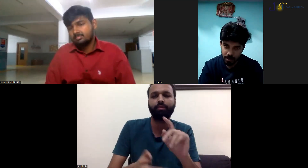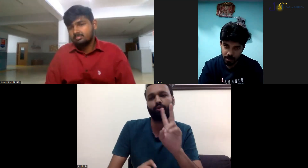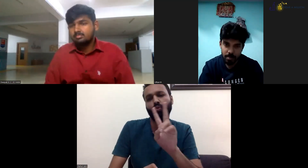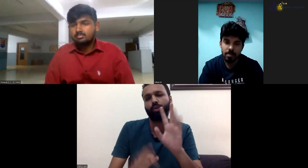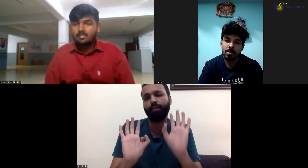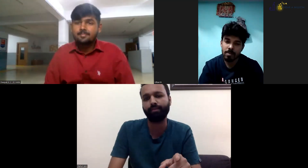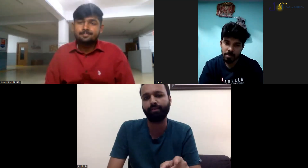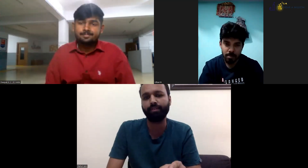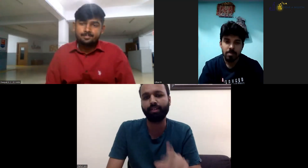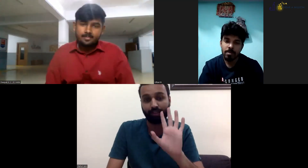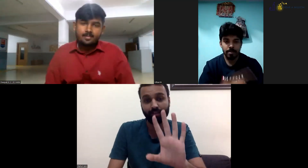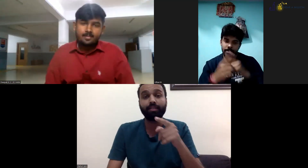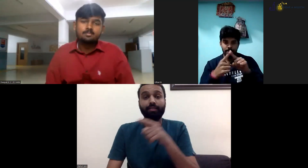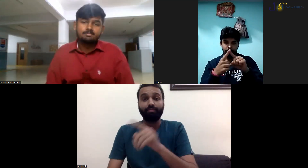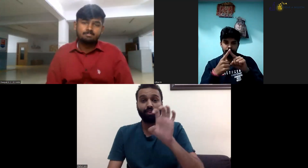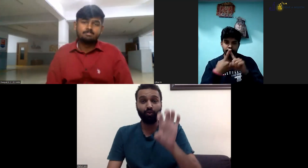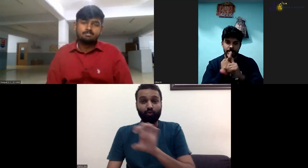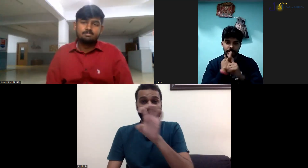to UK because you already have the visa.